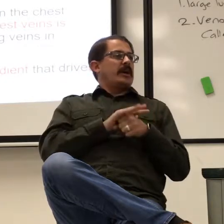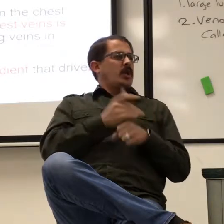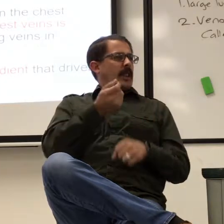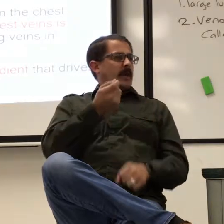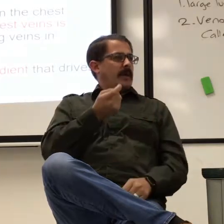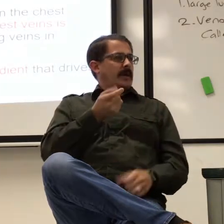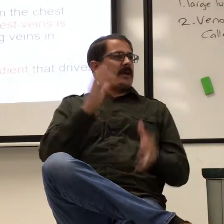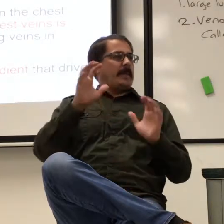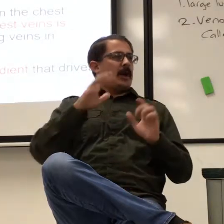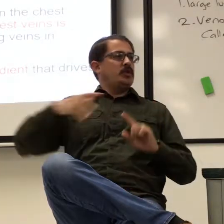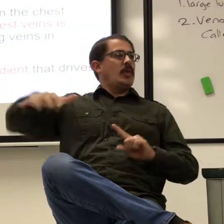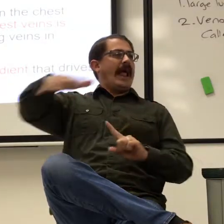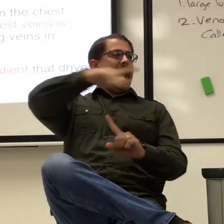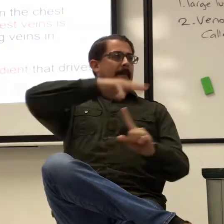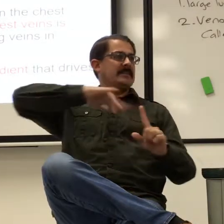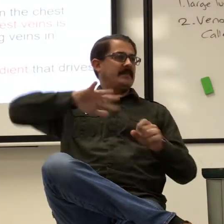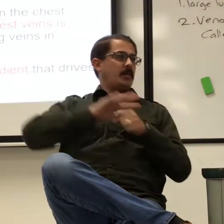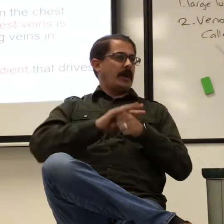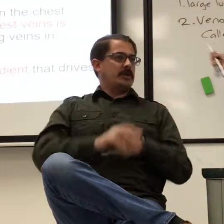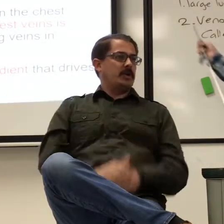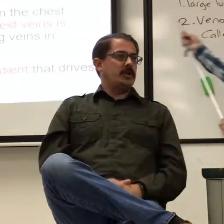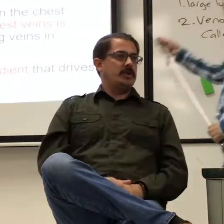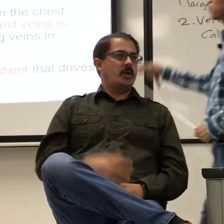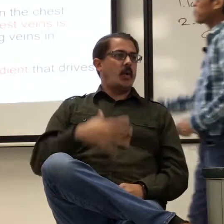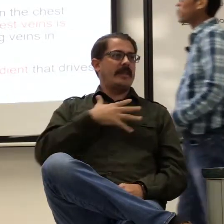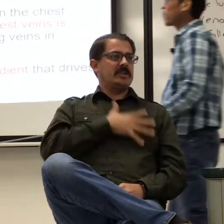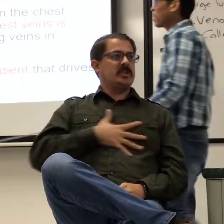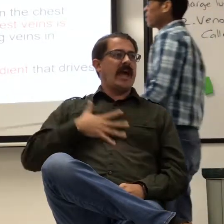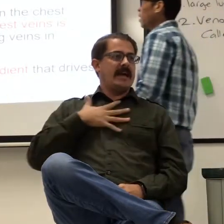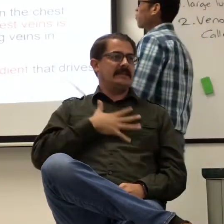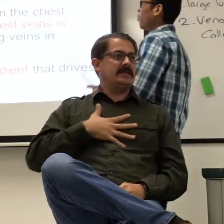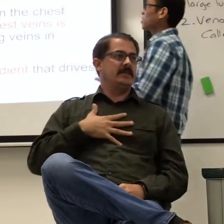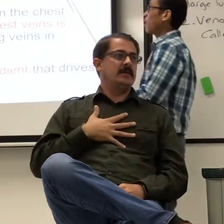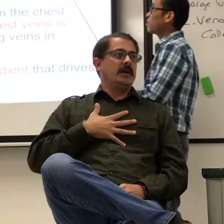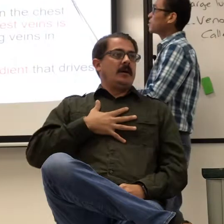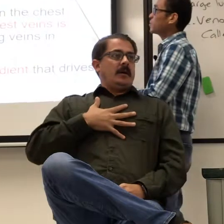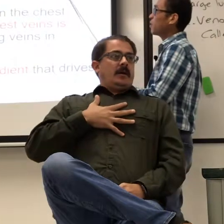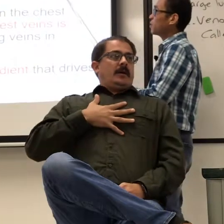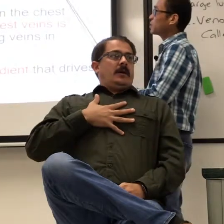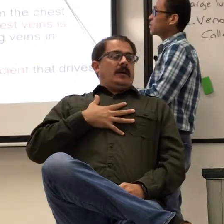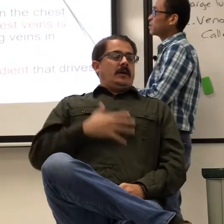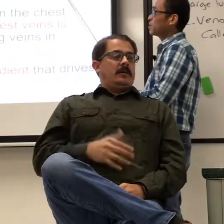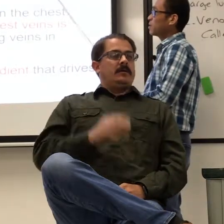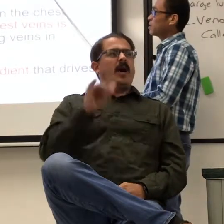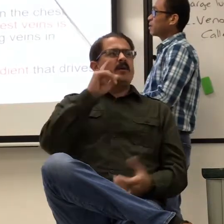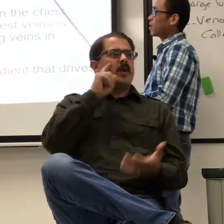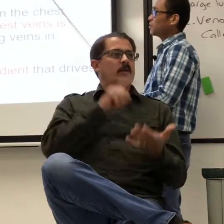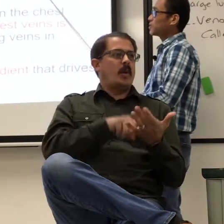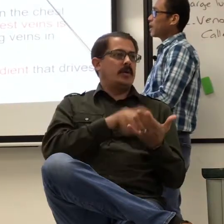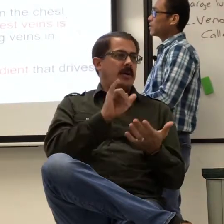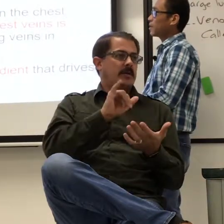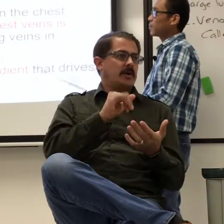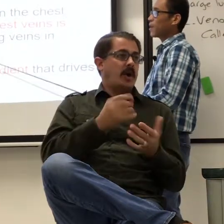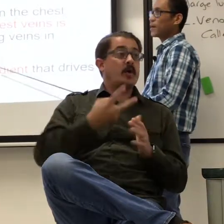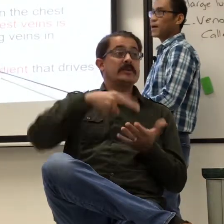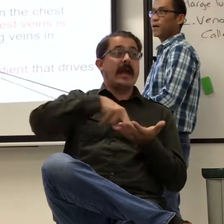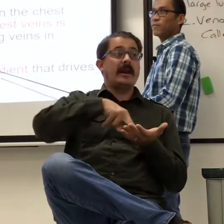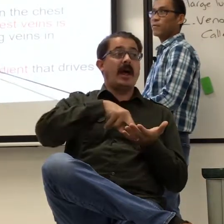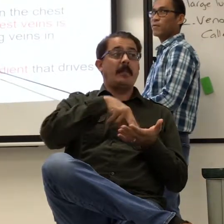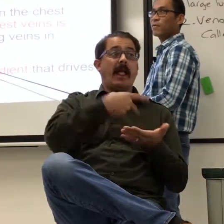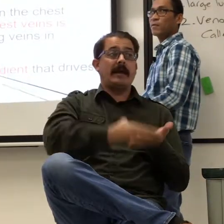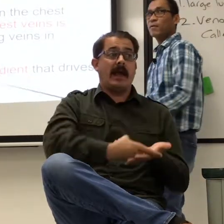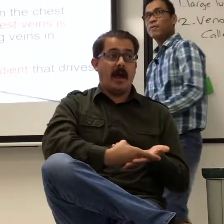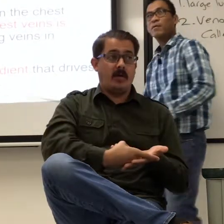compared to atmospheric pressure. So in the chest region, and of course, also notice, are you standing up or lying